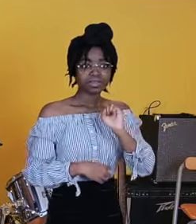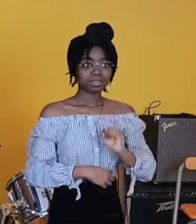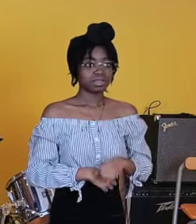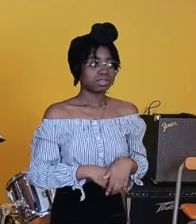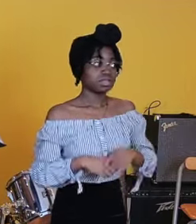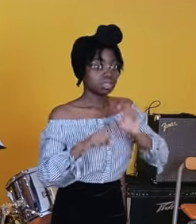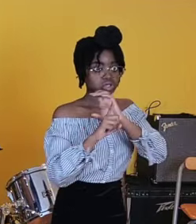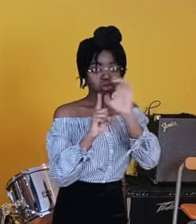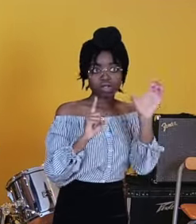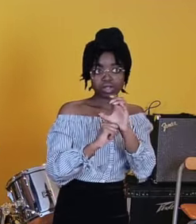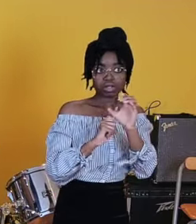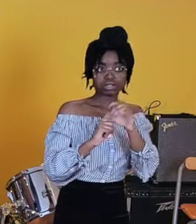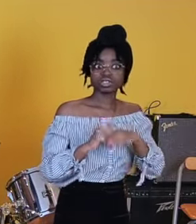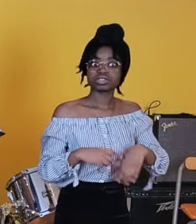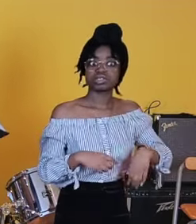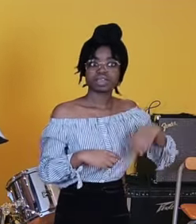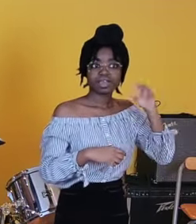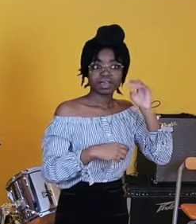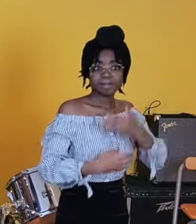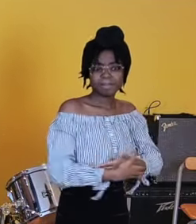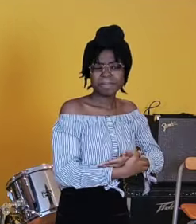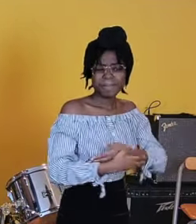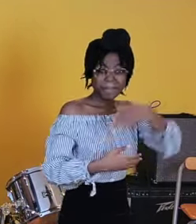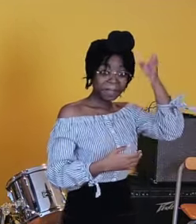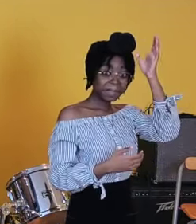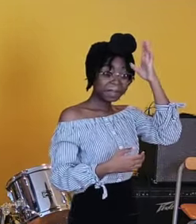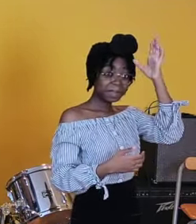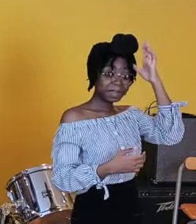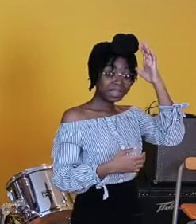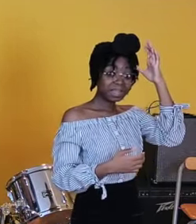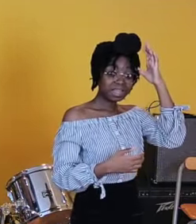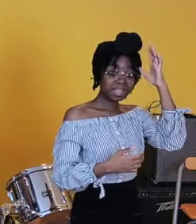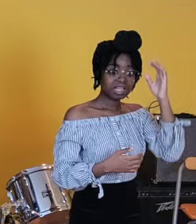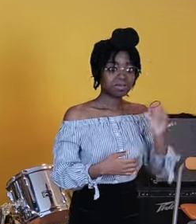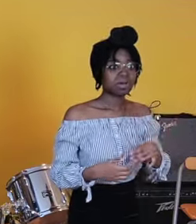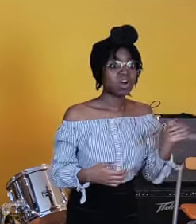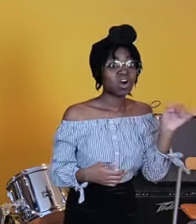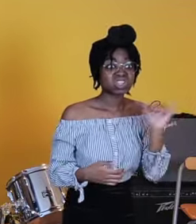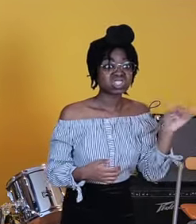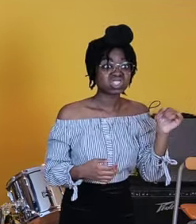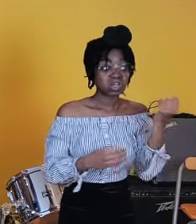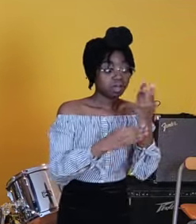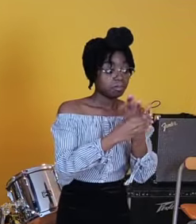We even have what is called today absentee fathers. And you know,